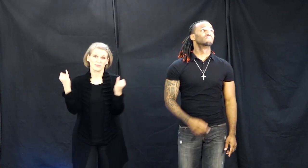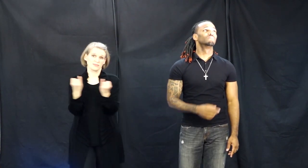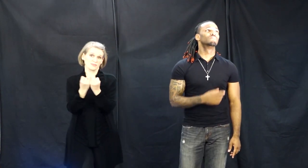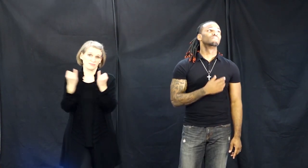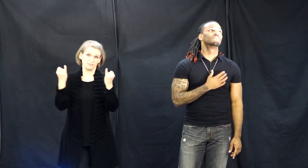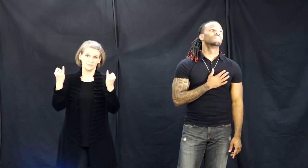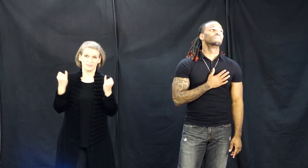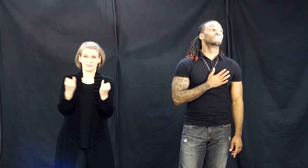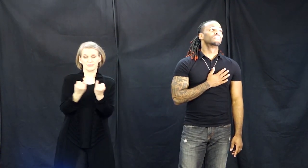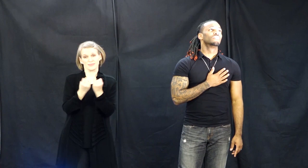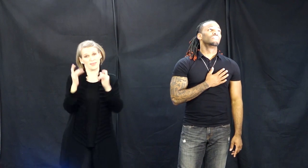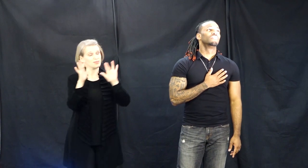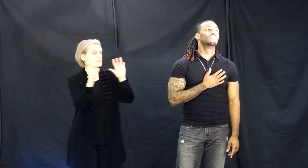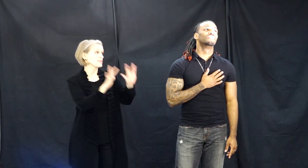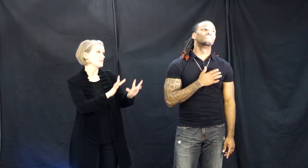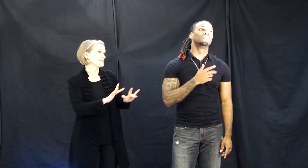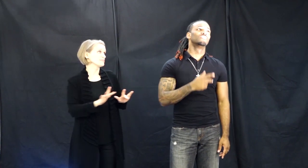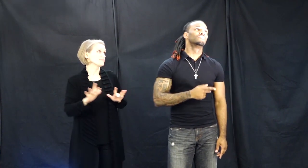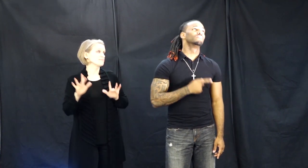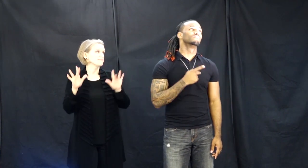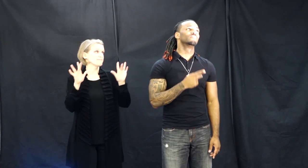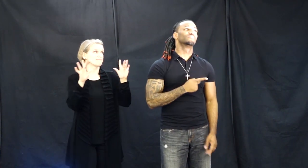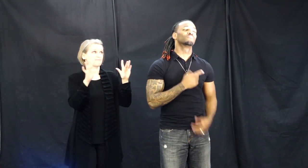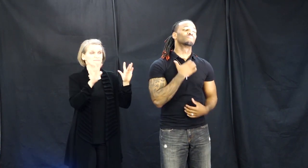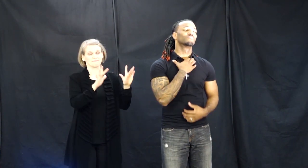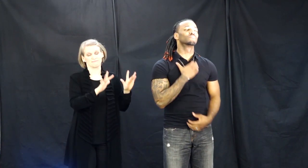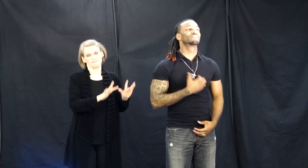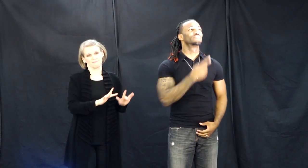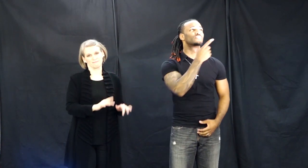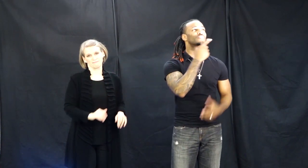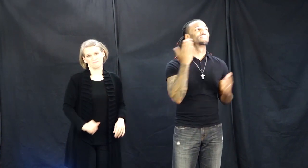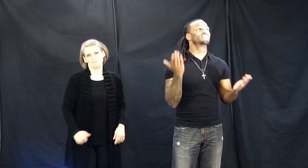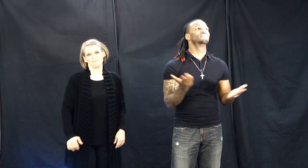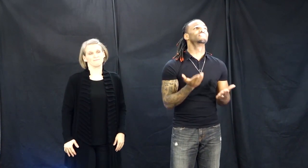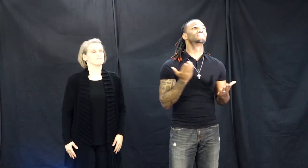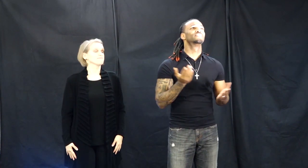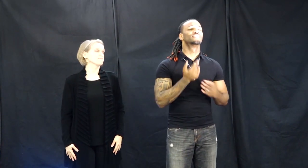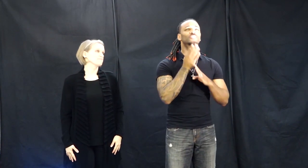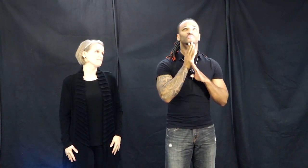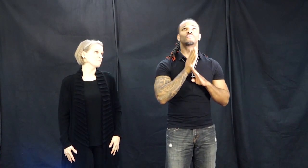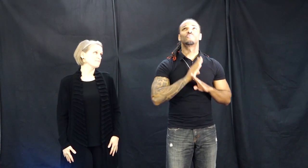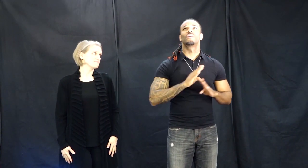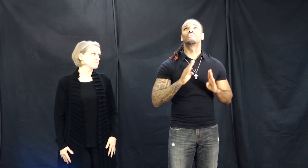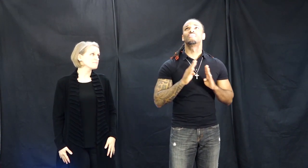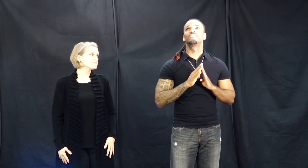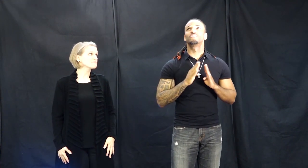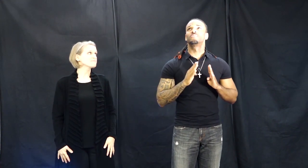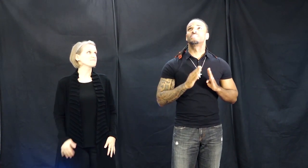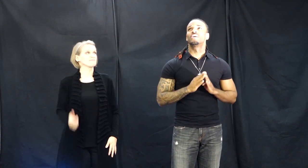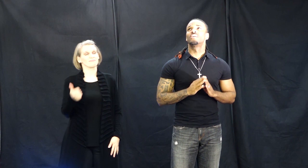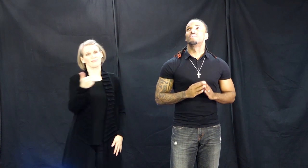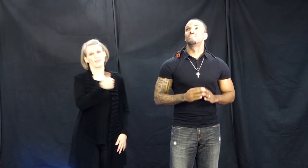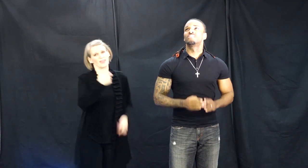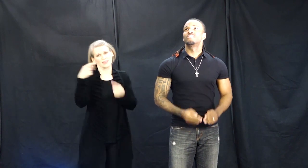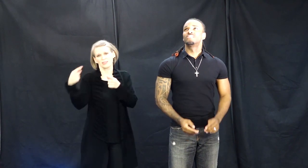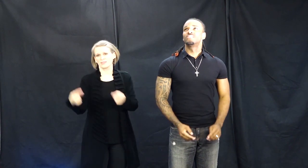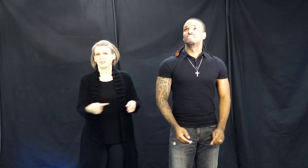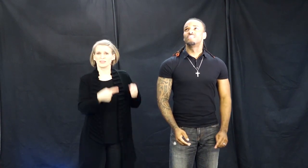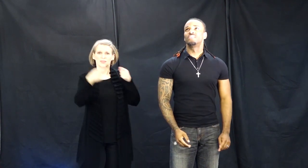talking to himself, have pity. Philip, you would like it uptown, it's quiet uptown. He is working through